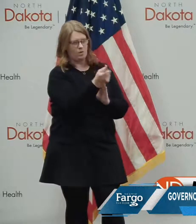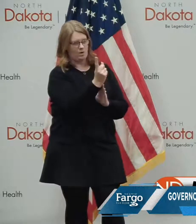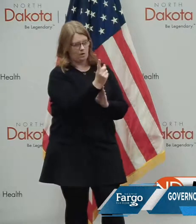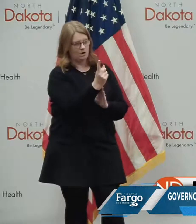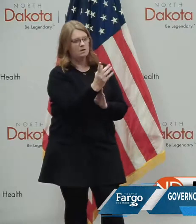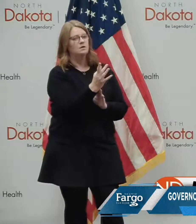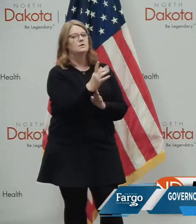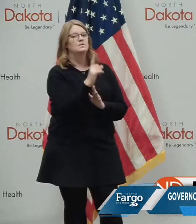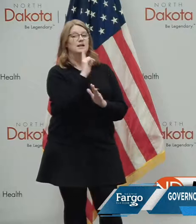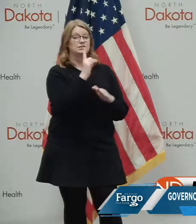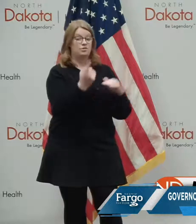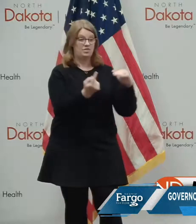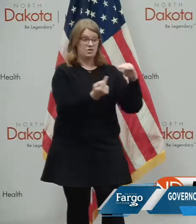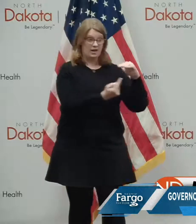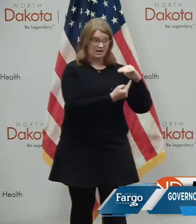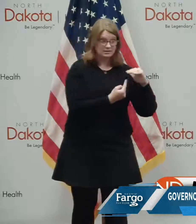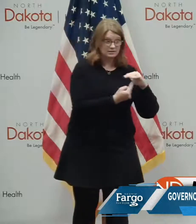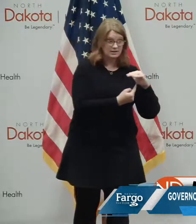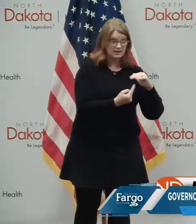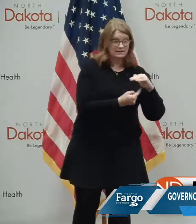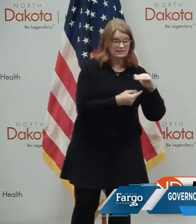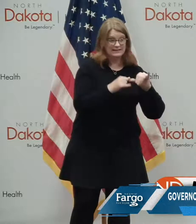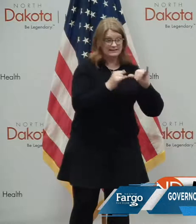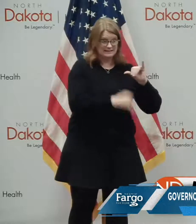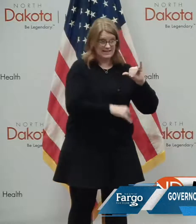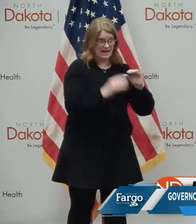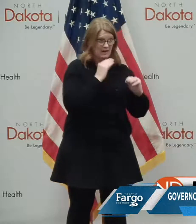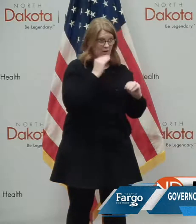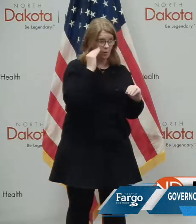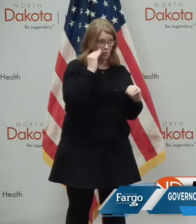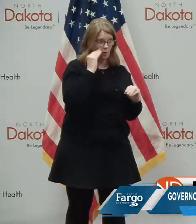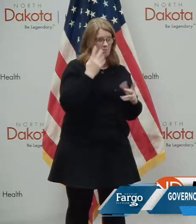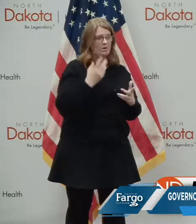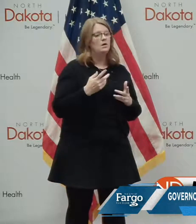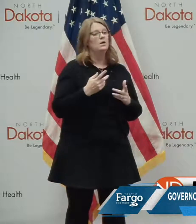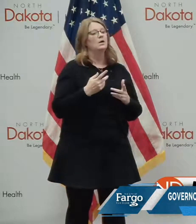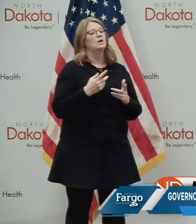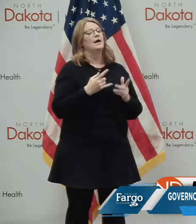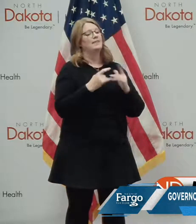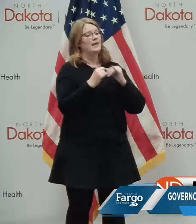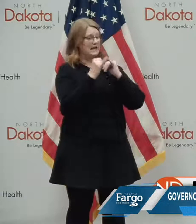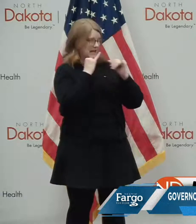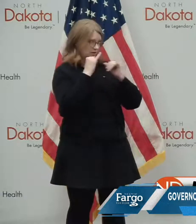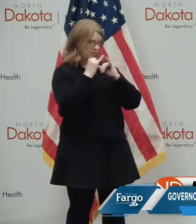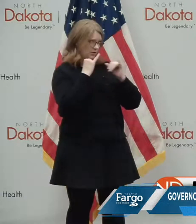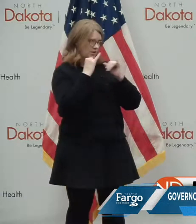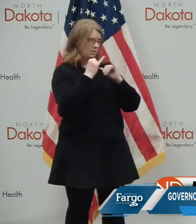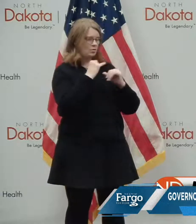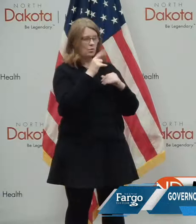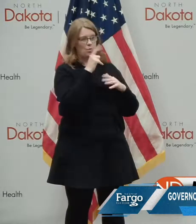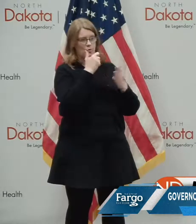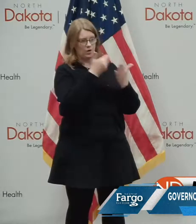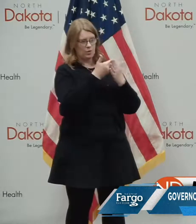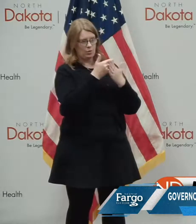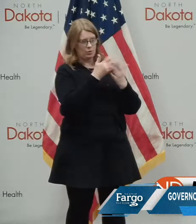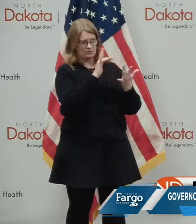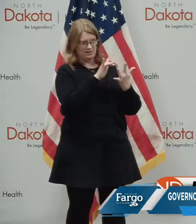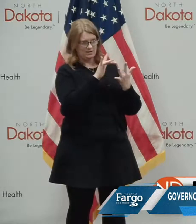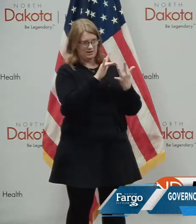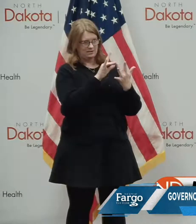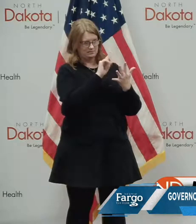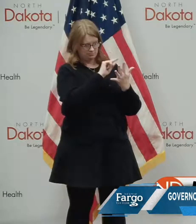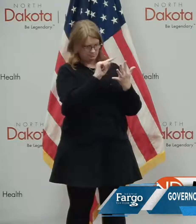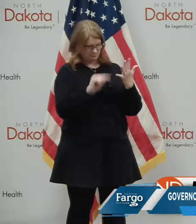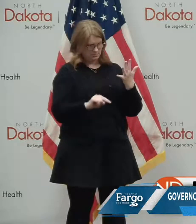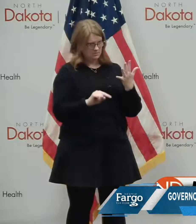sure they're isolating and staying home away from others, and then we interview them to understand who their close contacts are,